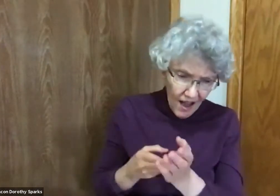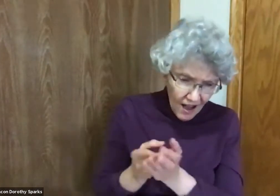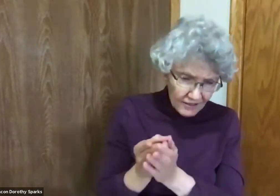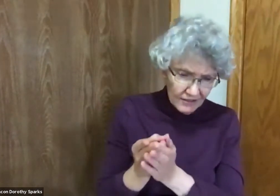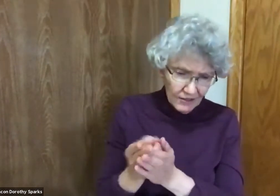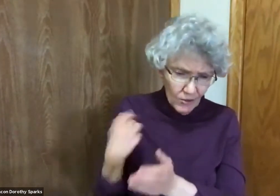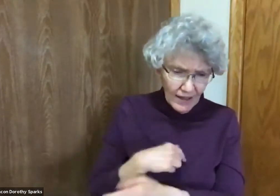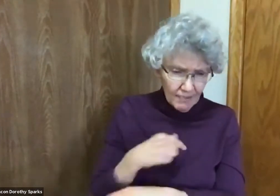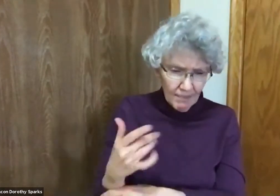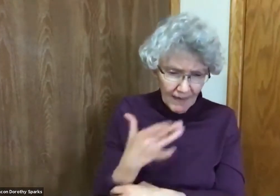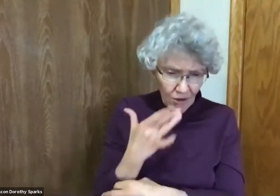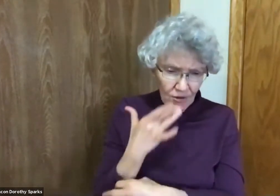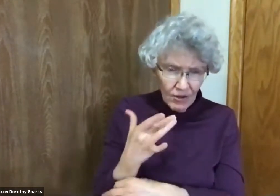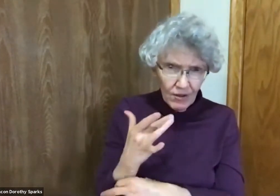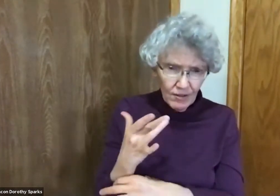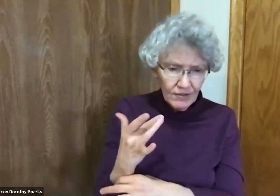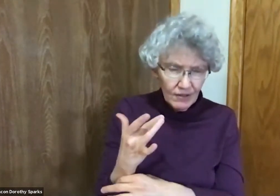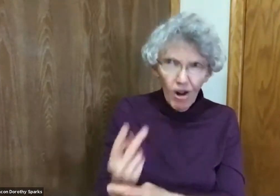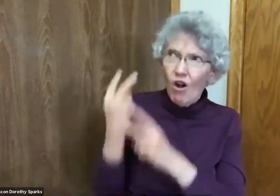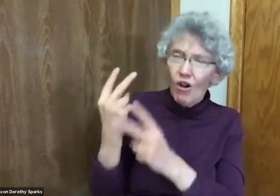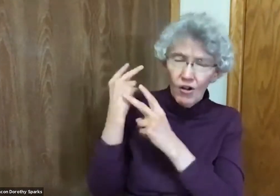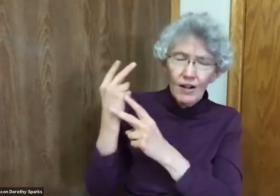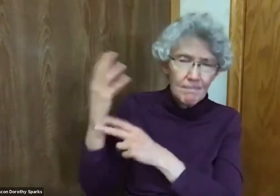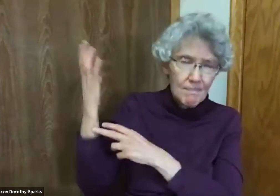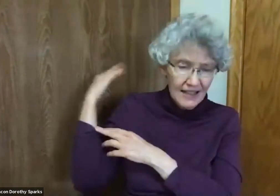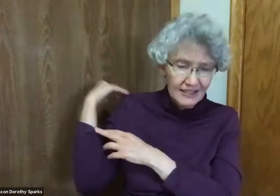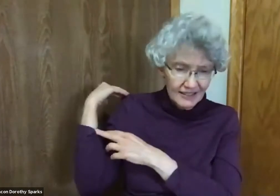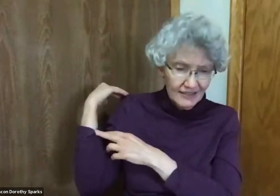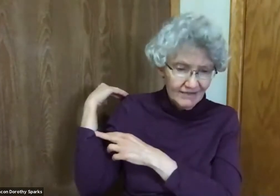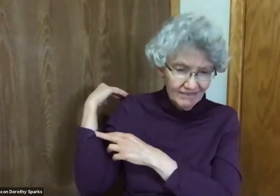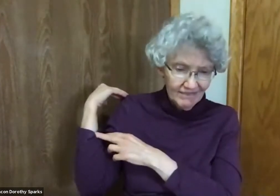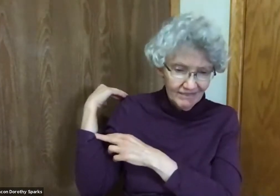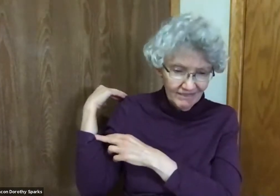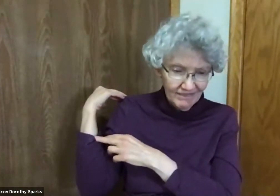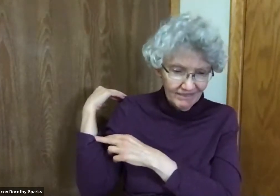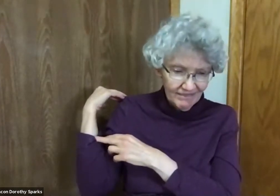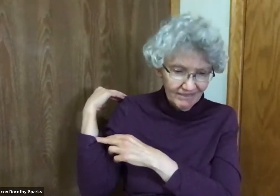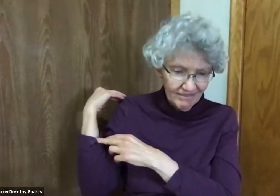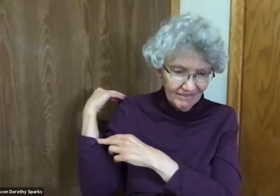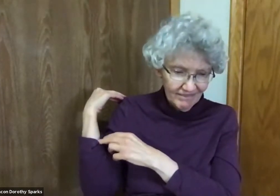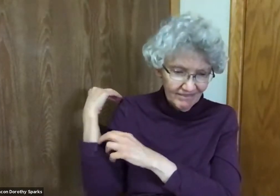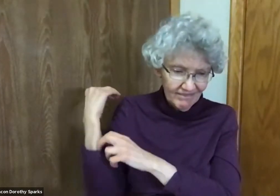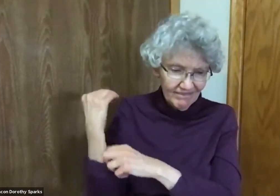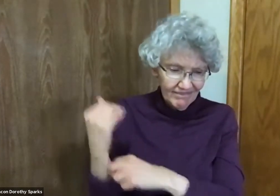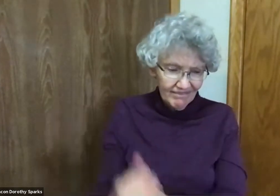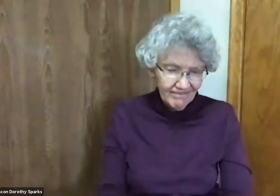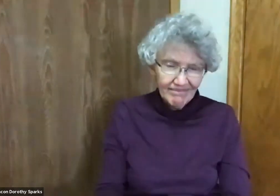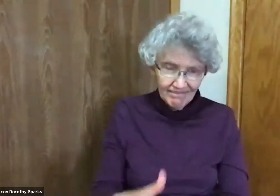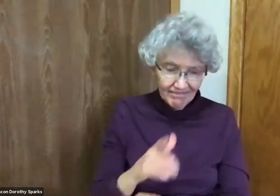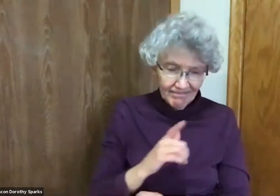But honestly, we prefer the familiarity of the past.